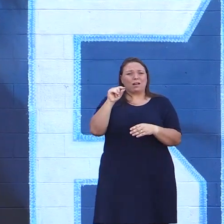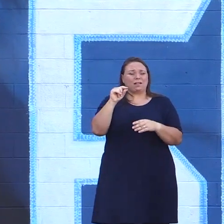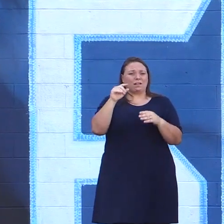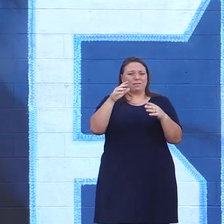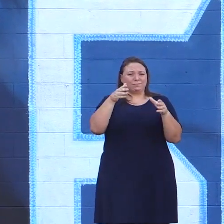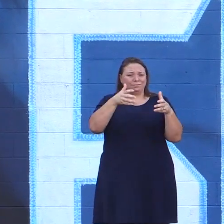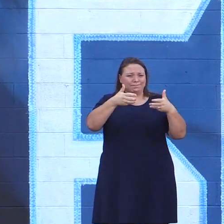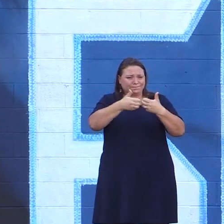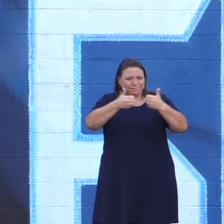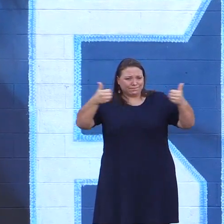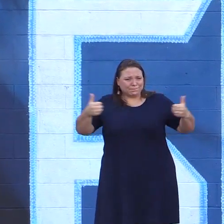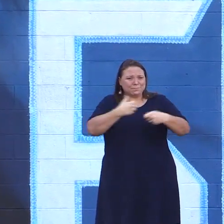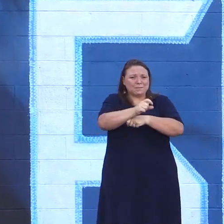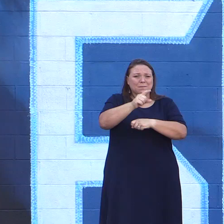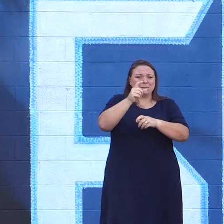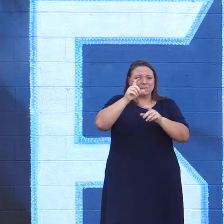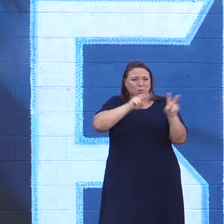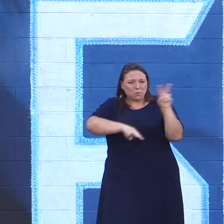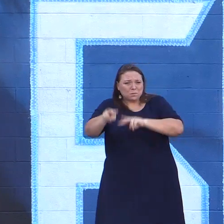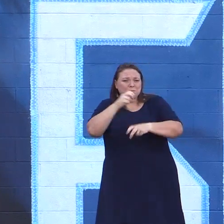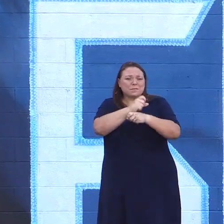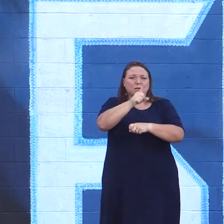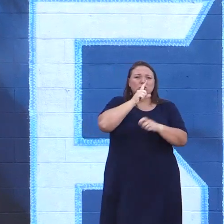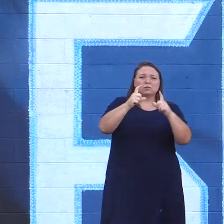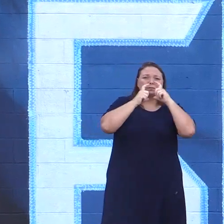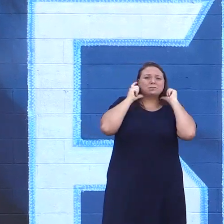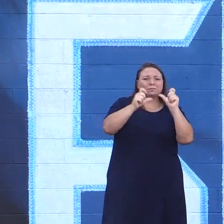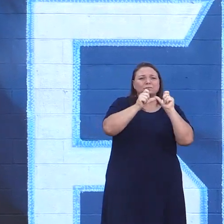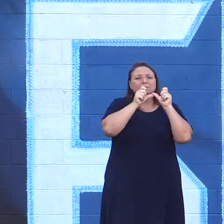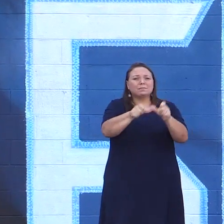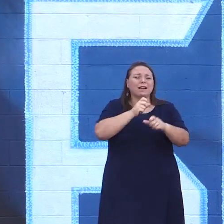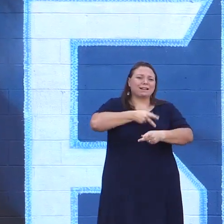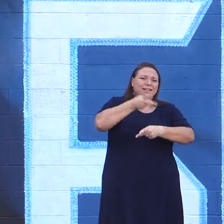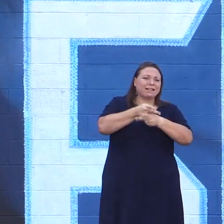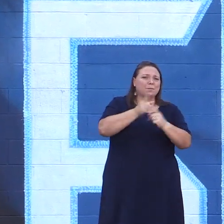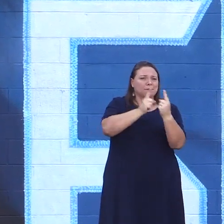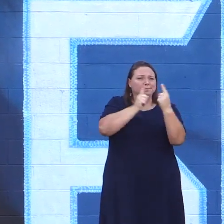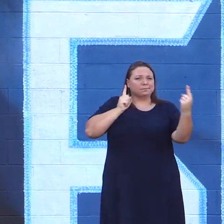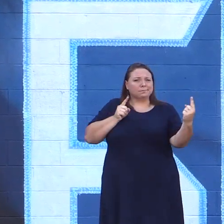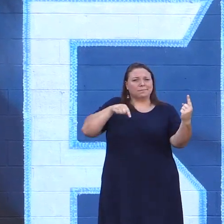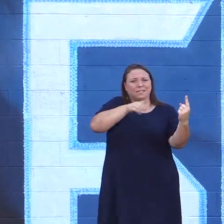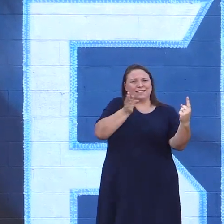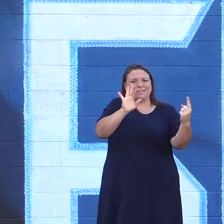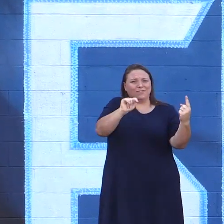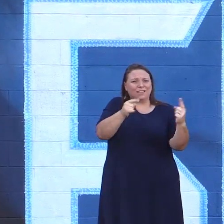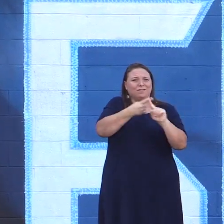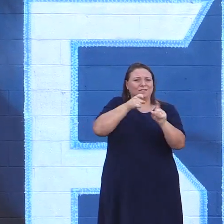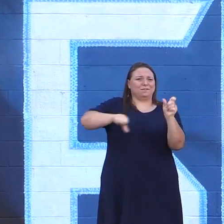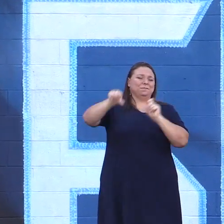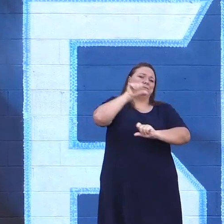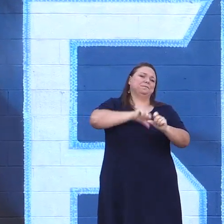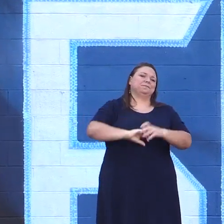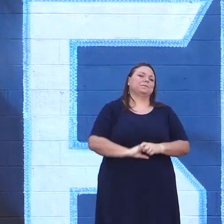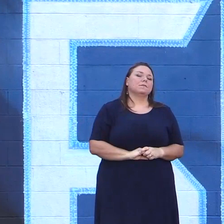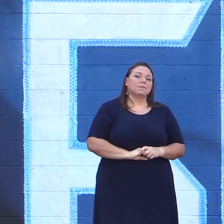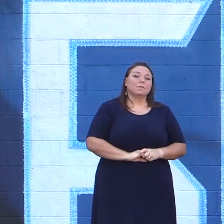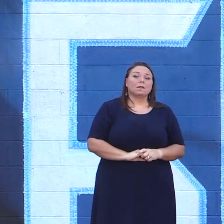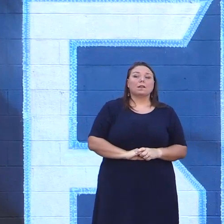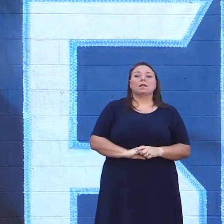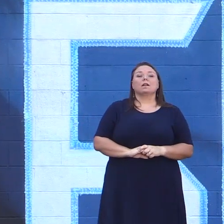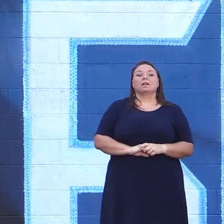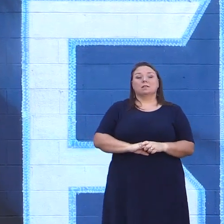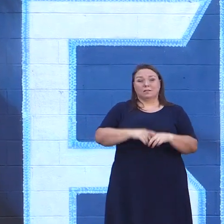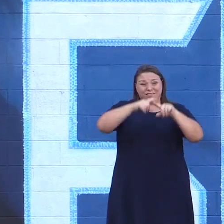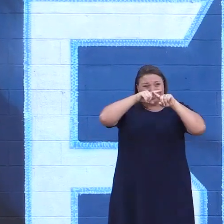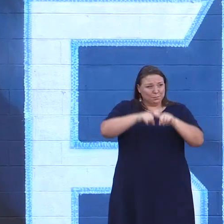ensure attendees are wearing face coverings and maintaining proper social distancing from each other. And based on the outcome